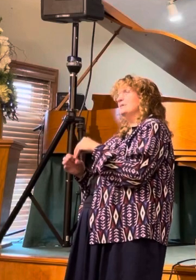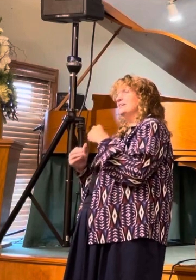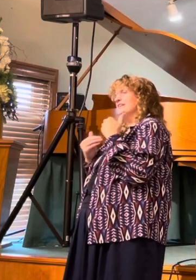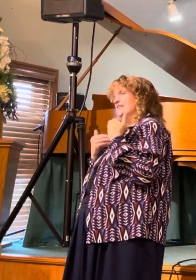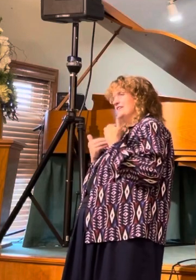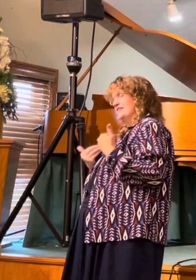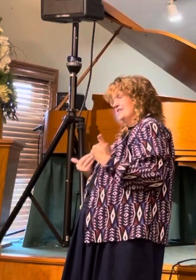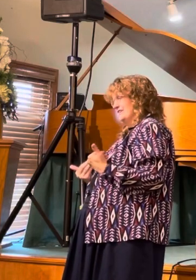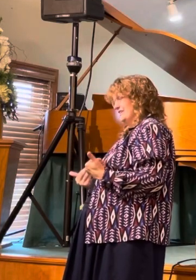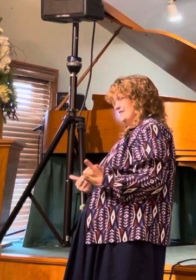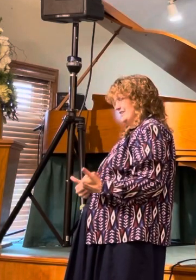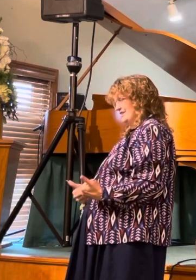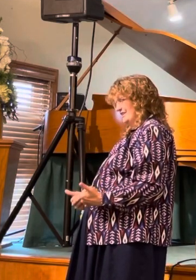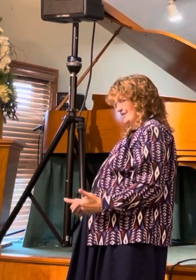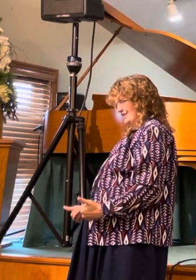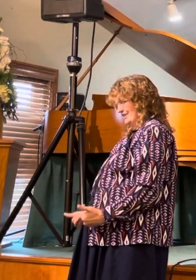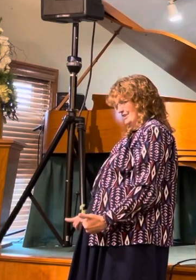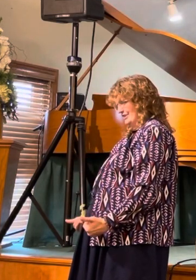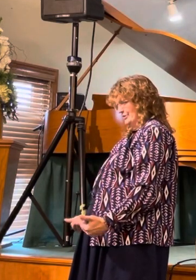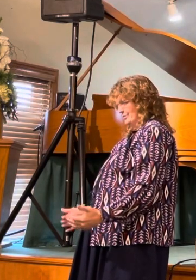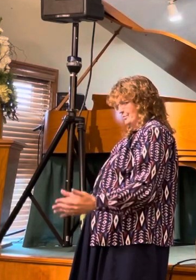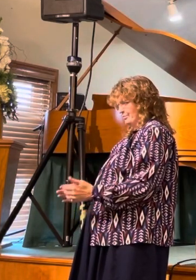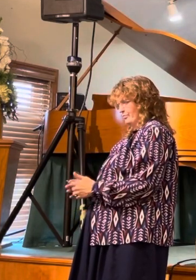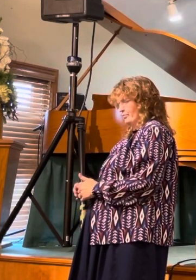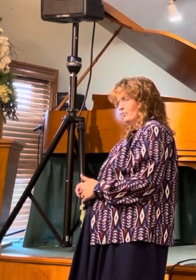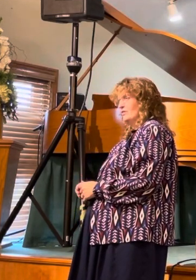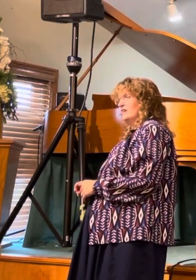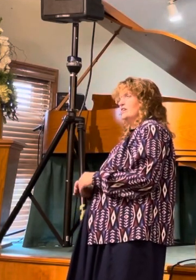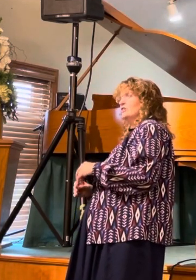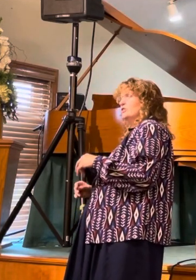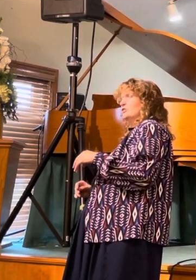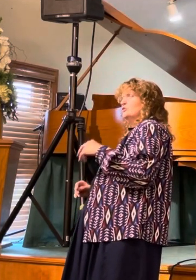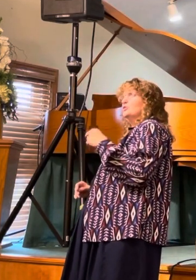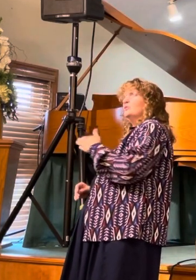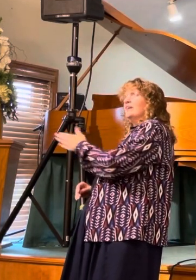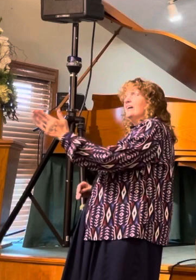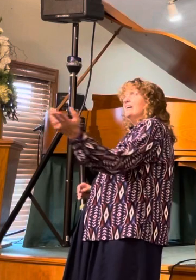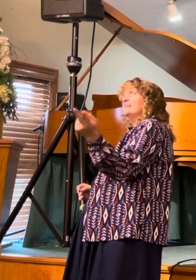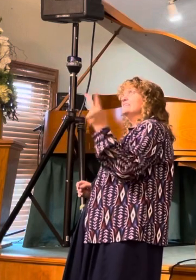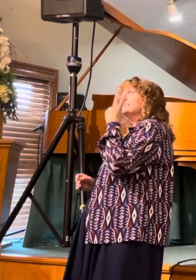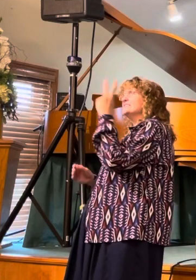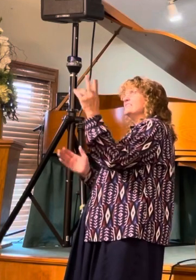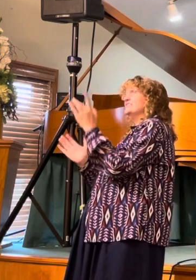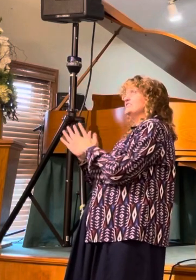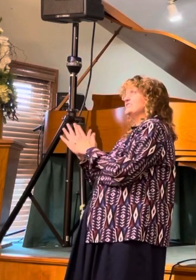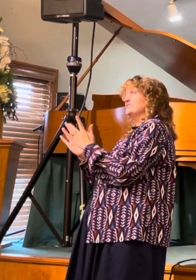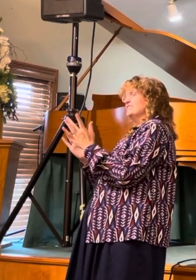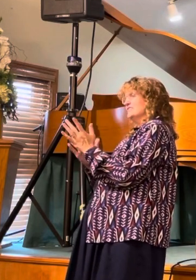See Jesus.